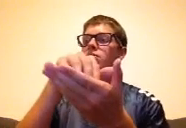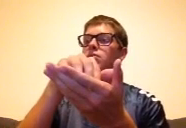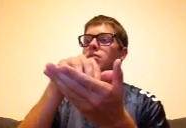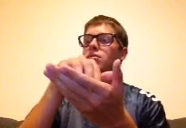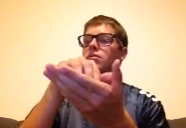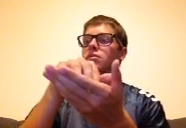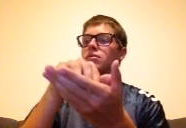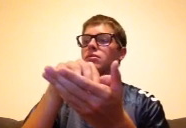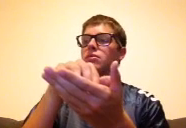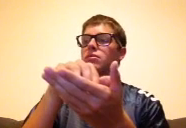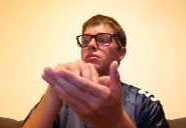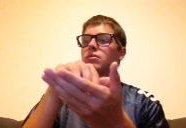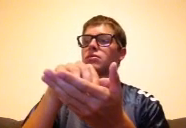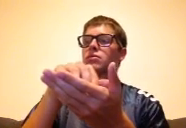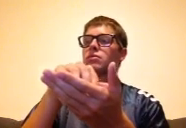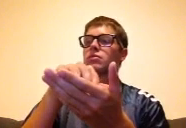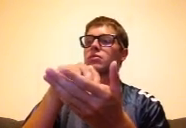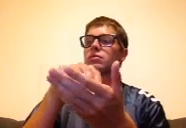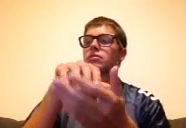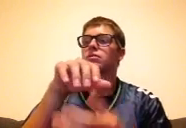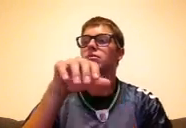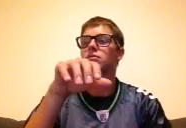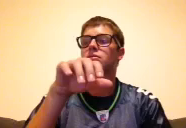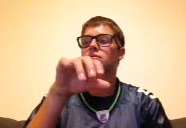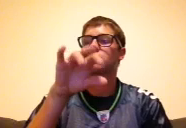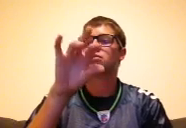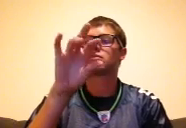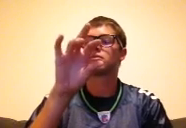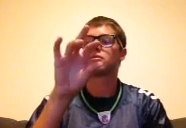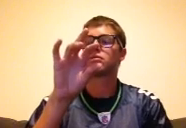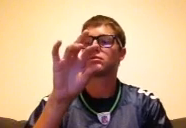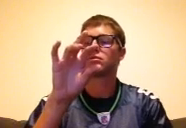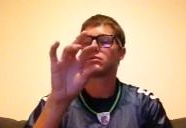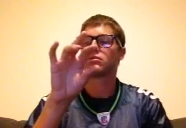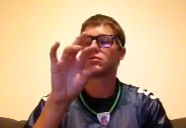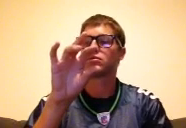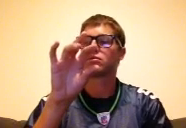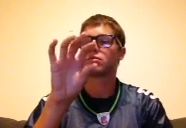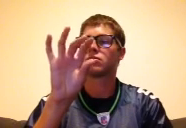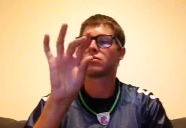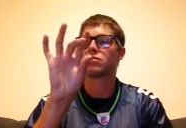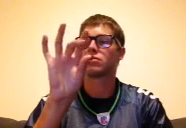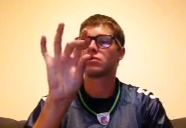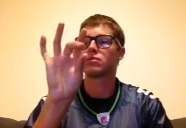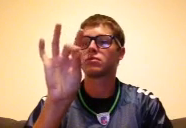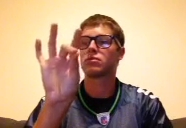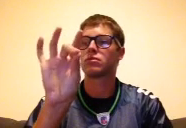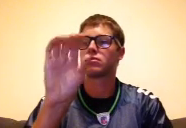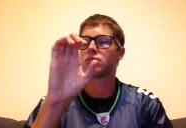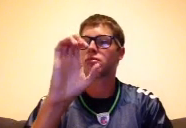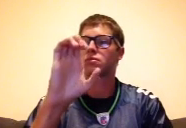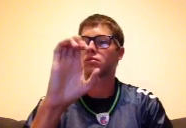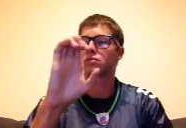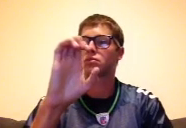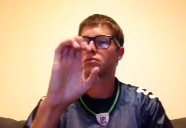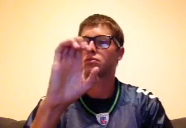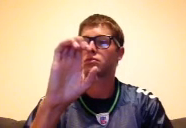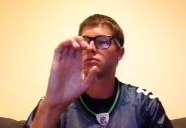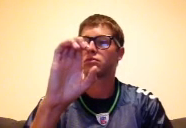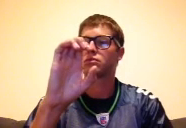moments where in 2012 you realize just how much of a communal shared experience this is. As we're listening into them, we're with you on Twitter, just to see the